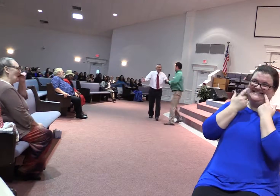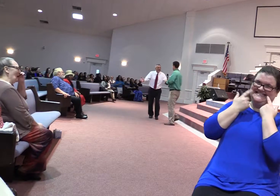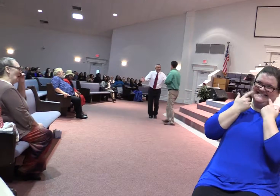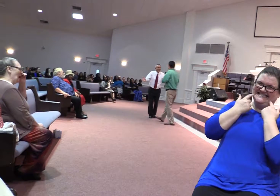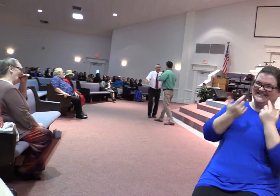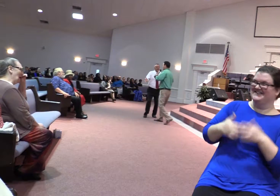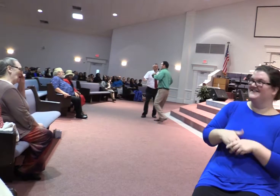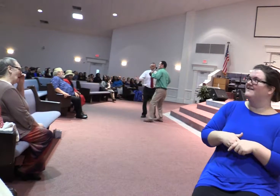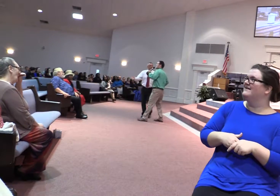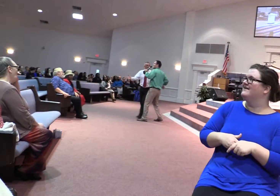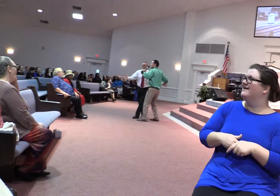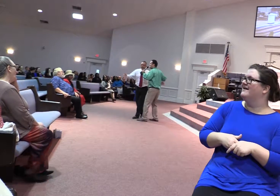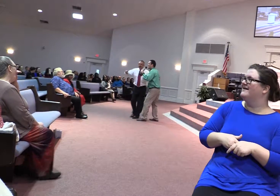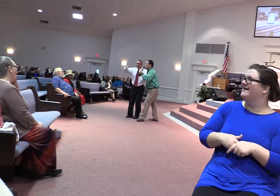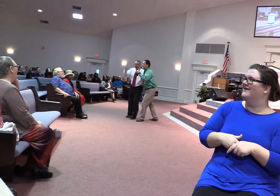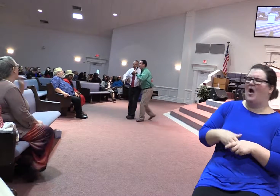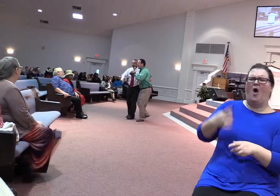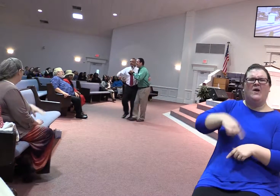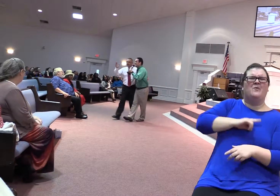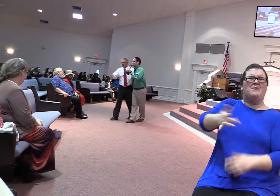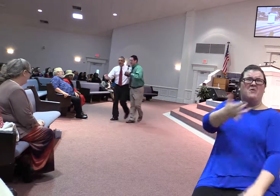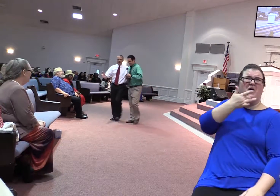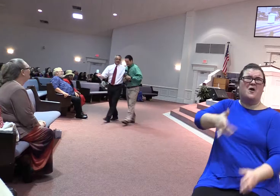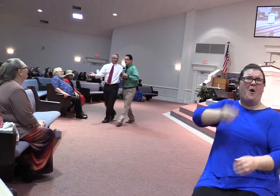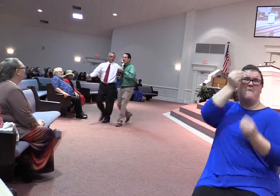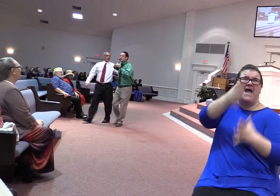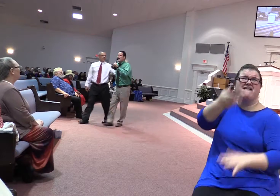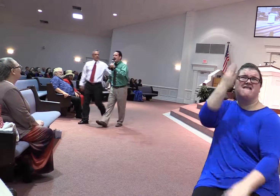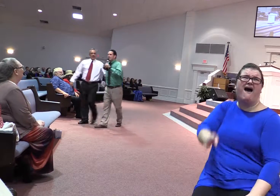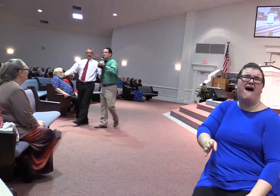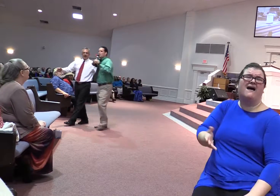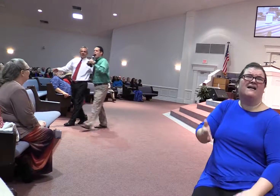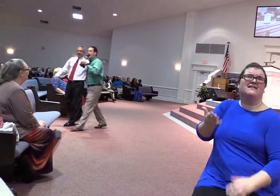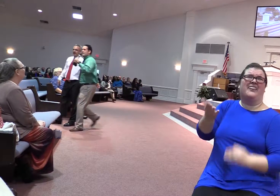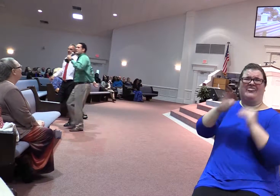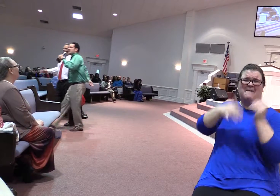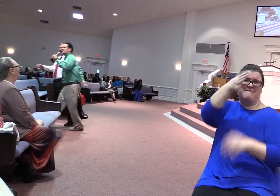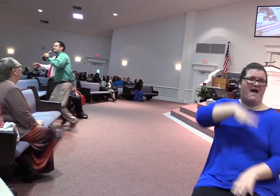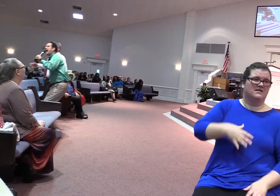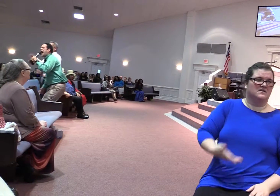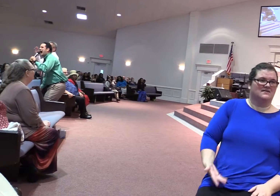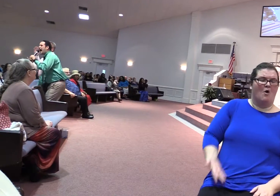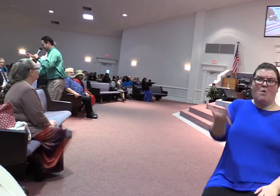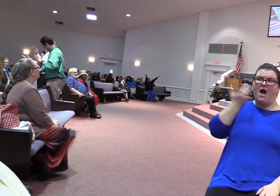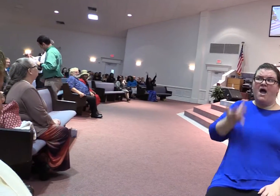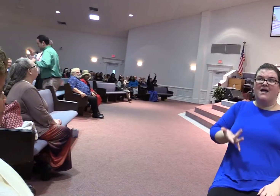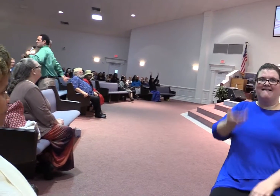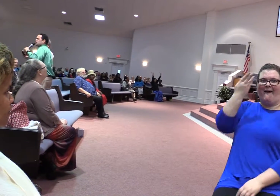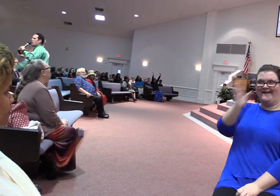I'm not an actor. He said, we'd rather obey God. Amen. Come on now. Amen. Why? Amen. Because